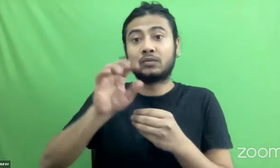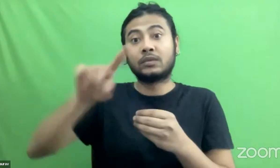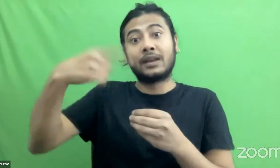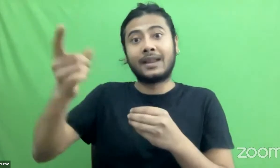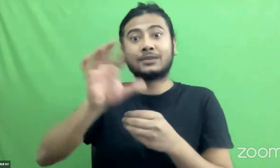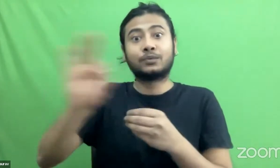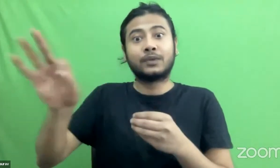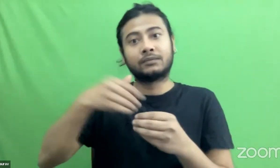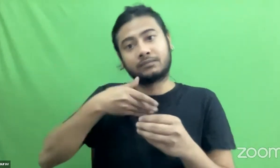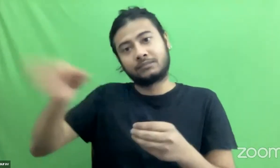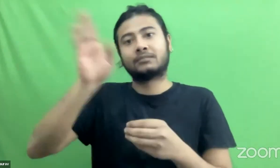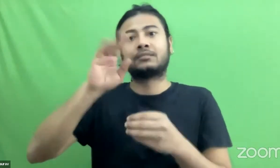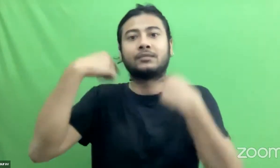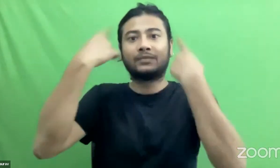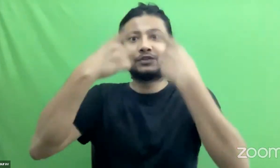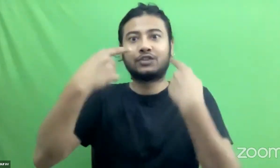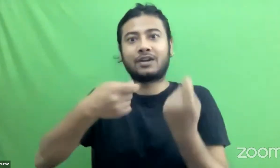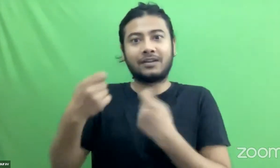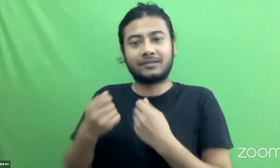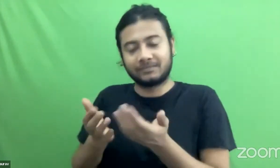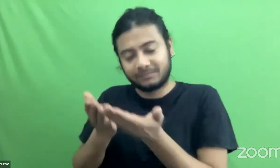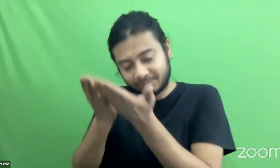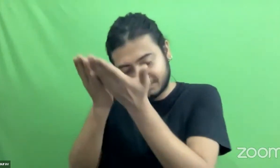side. Thank you so much.